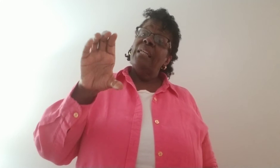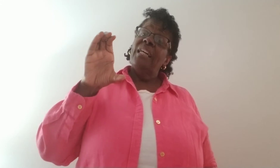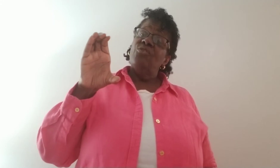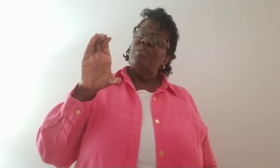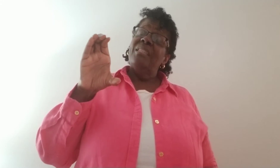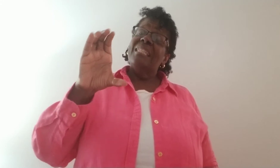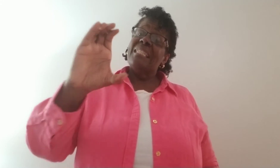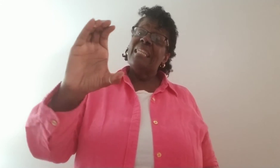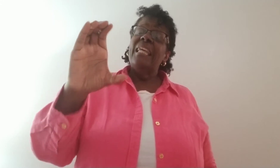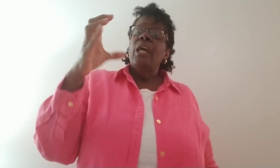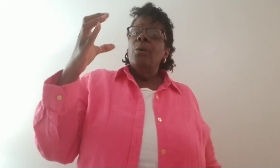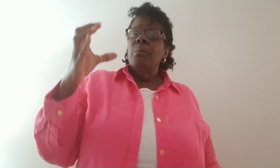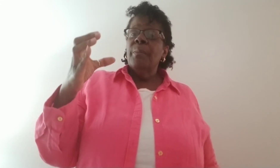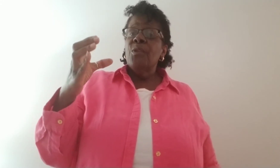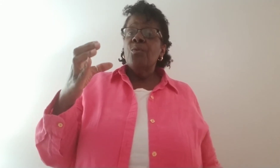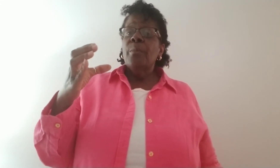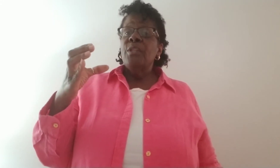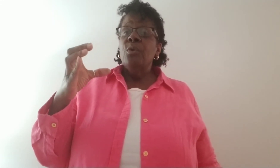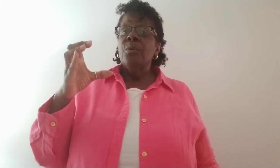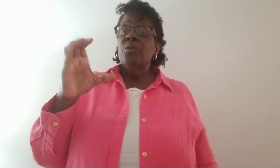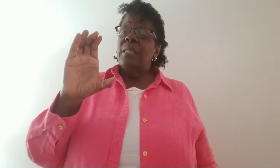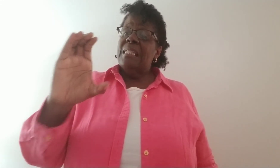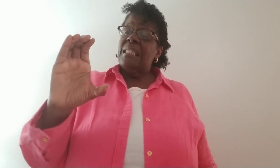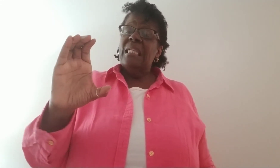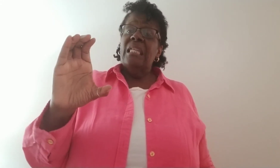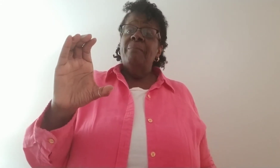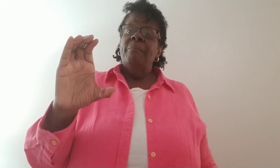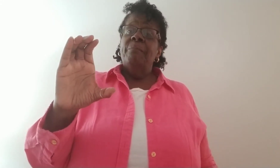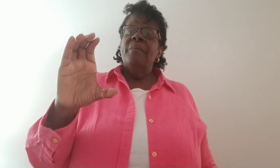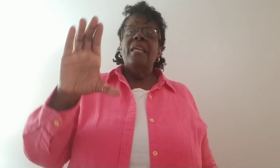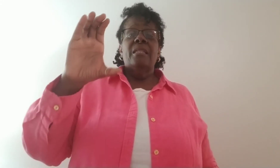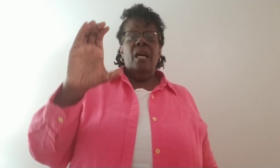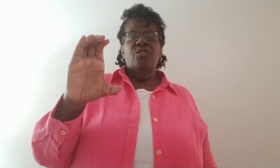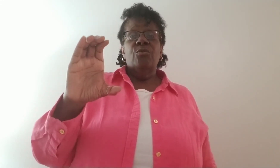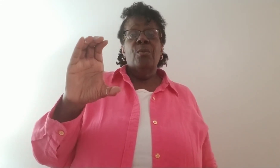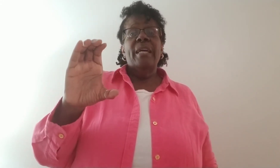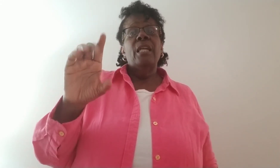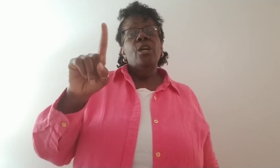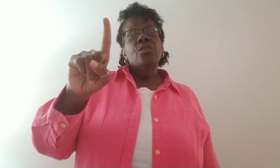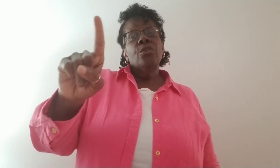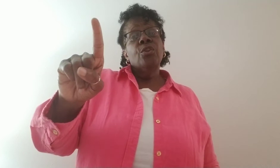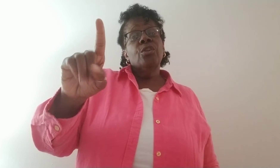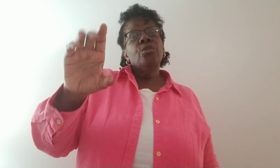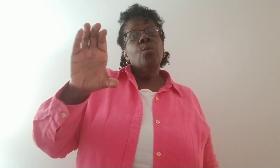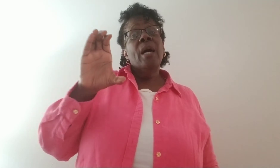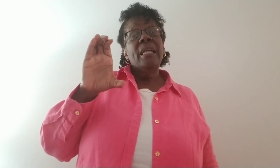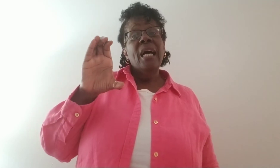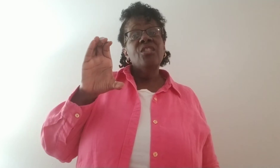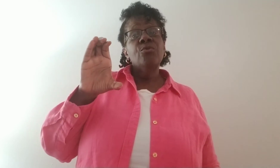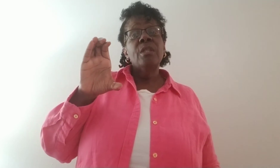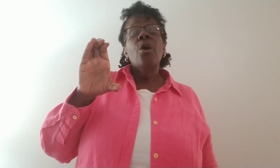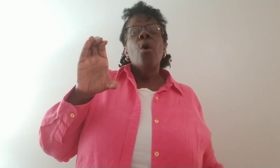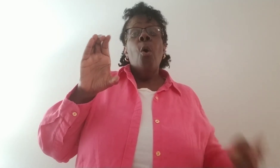100, the C. Remember the Roman numerals? C is 100, right? So you're going to do 100